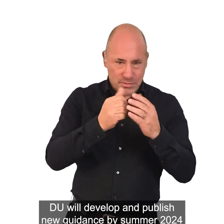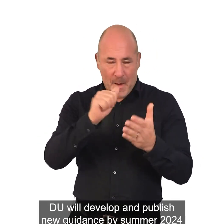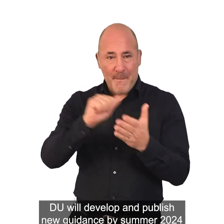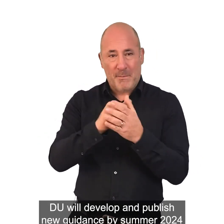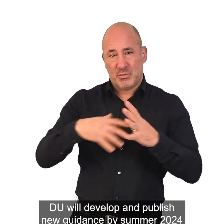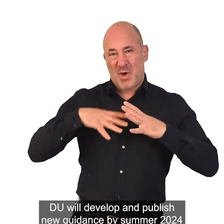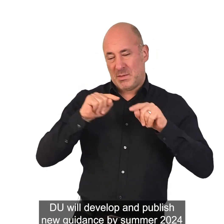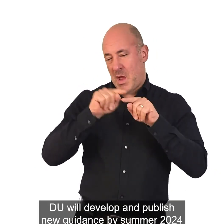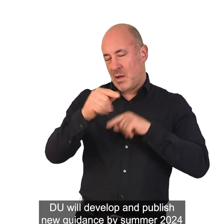2024